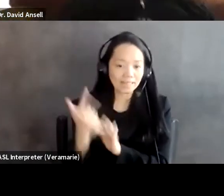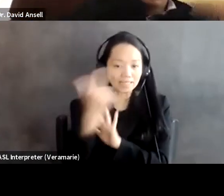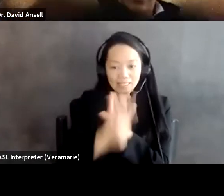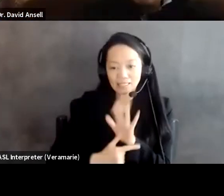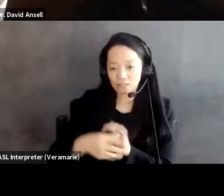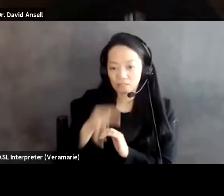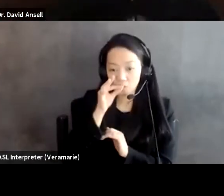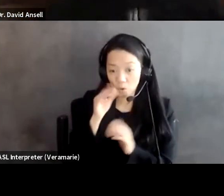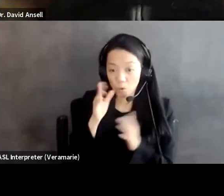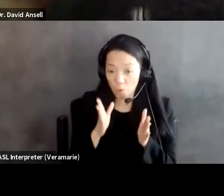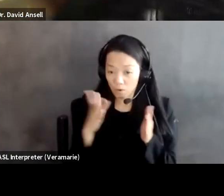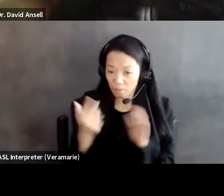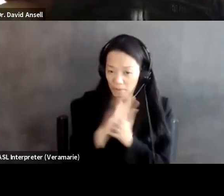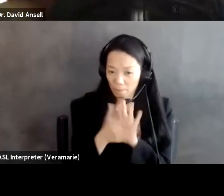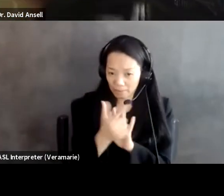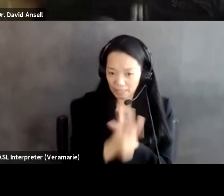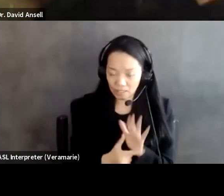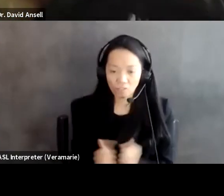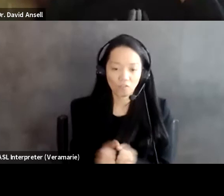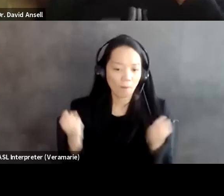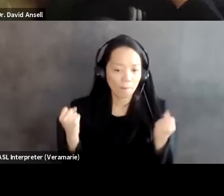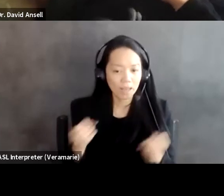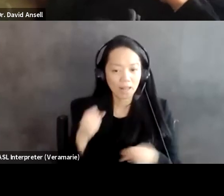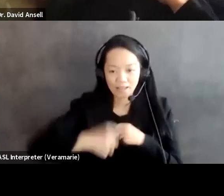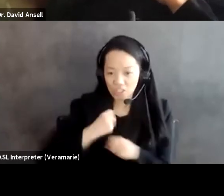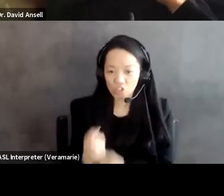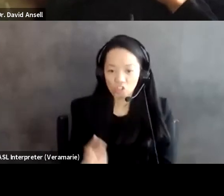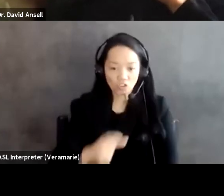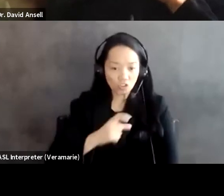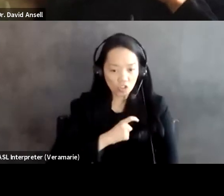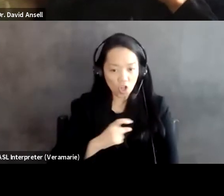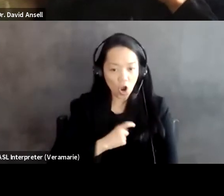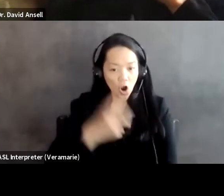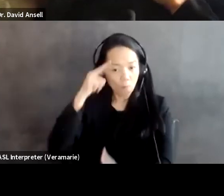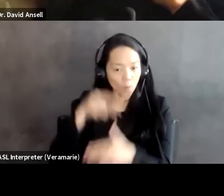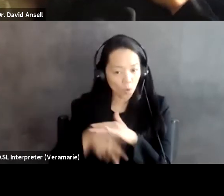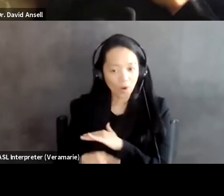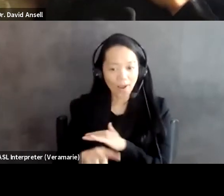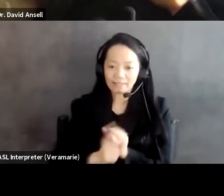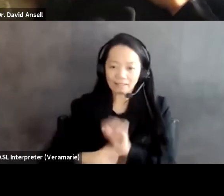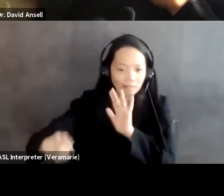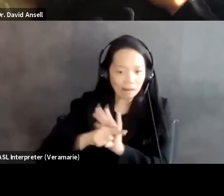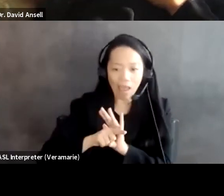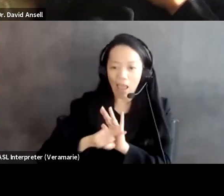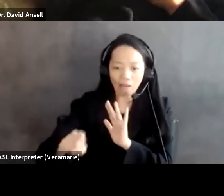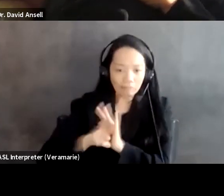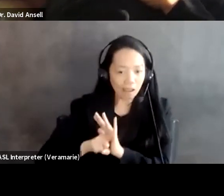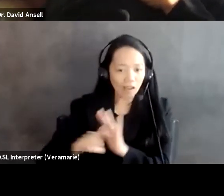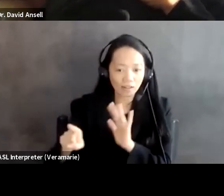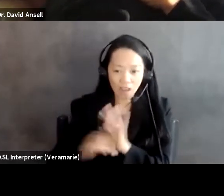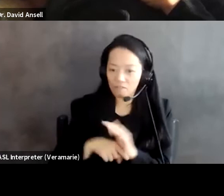legalization. For decades, law enforcement has predicted doom and gloom about every single